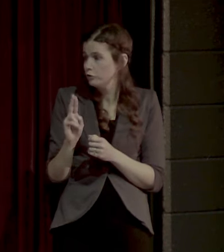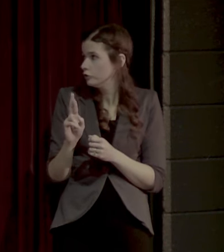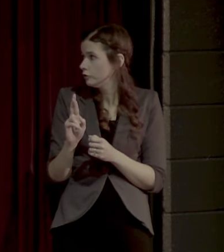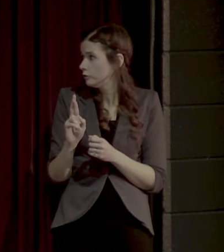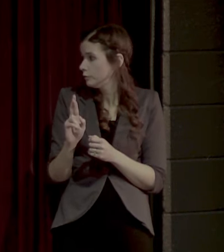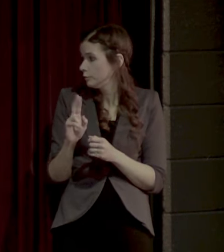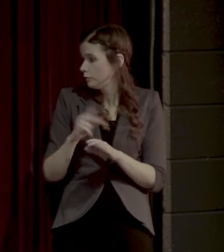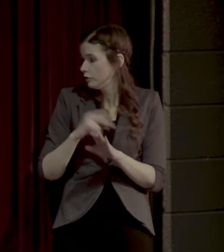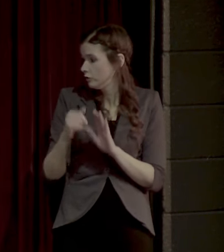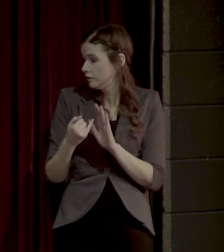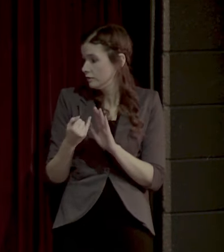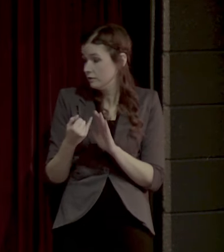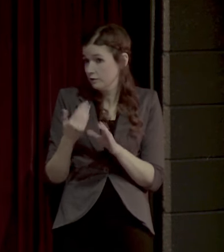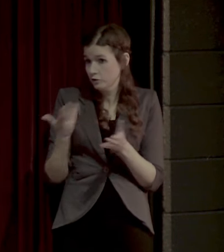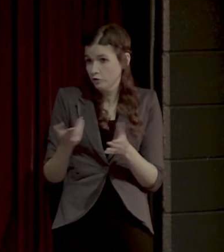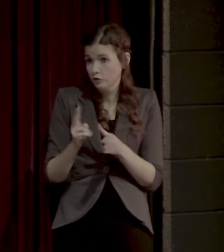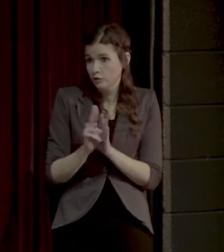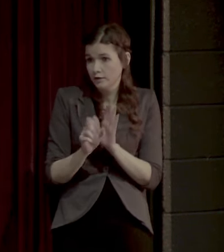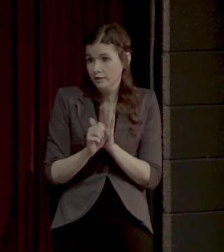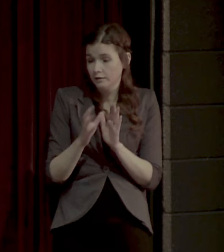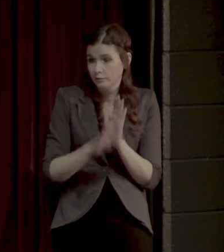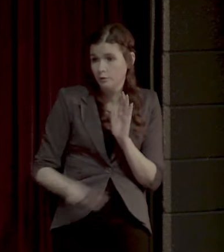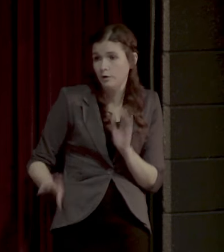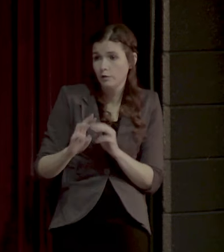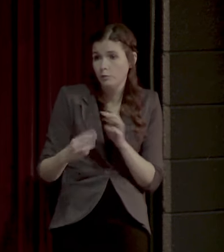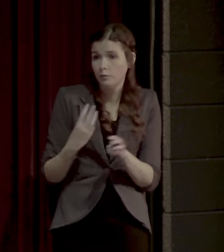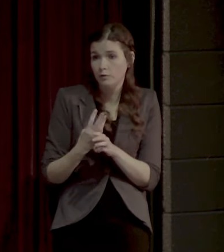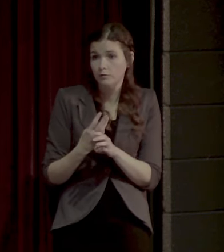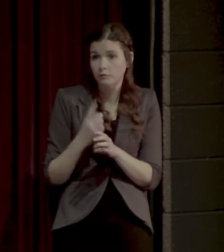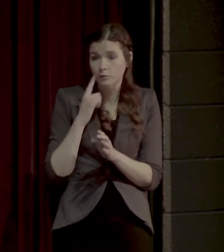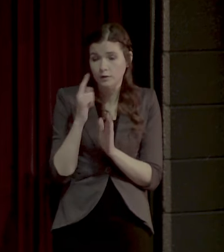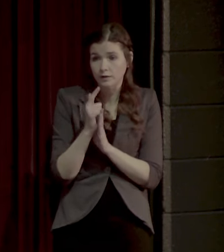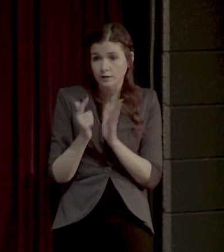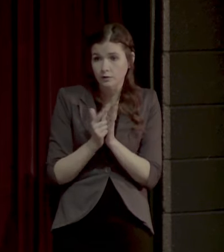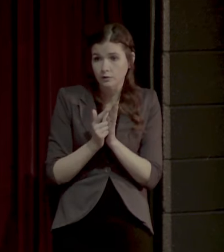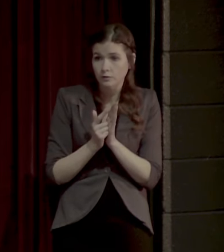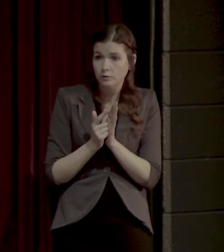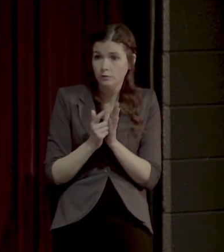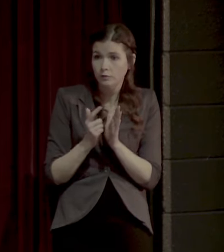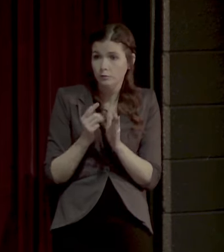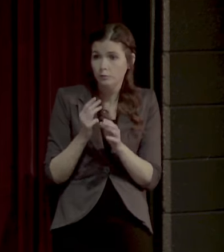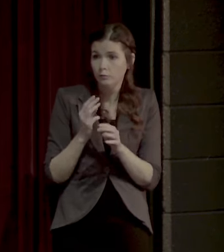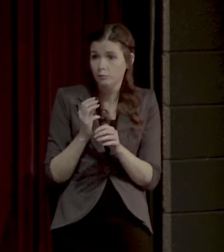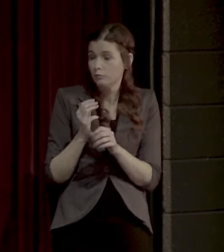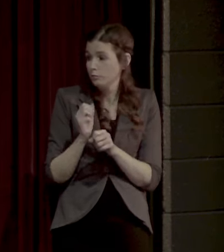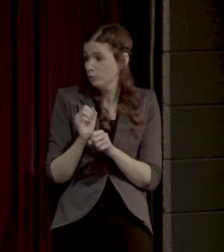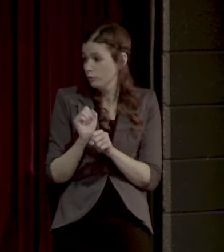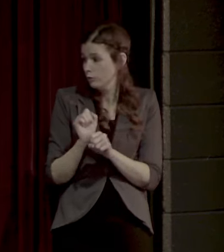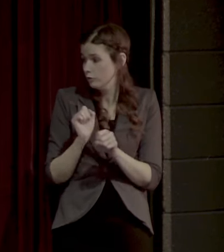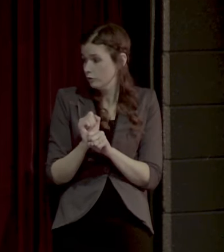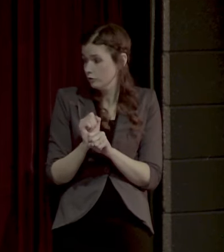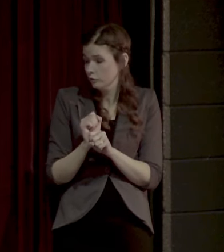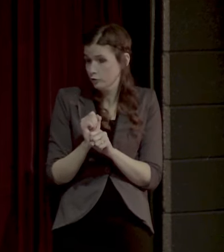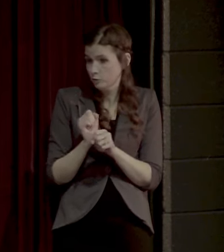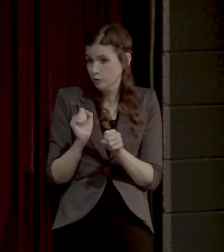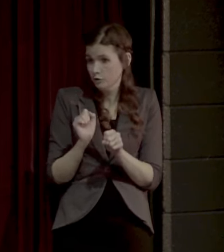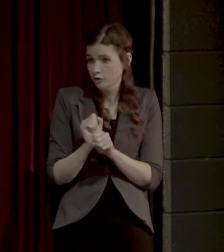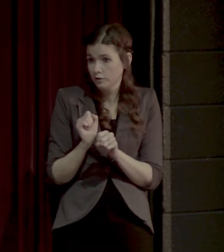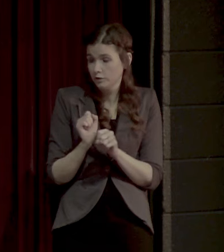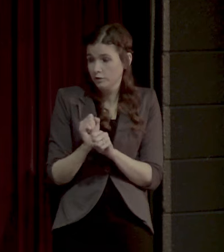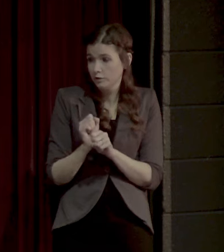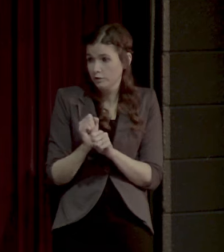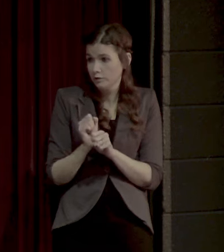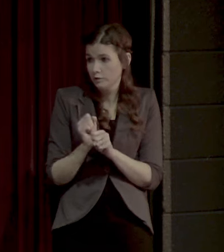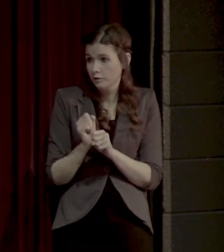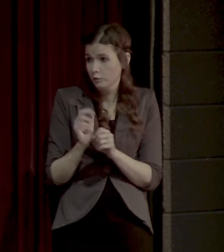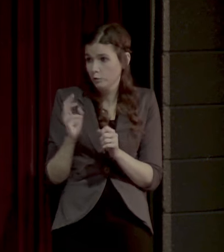world. In her legal career, Mina was a corporate attorney at Skadden Arps in New York and Hogan & Hartson in Washington, D.C., and